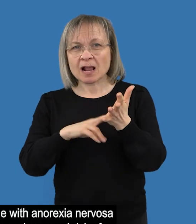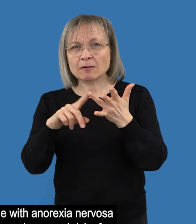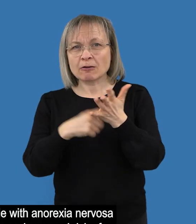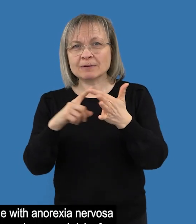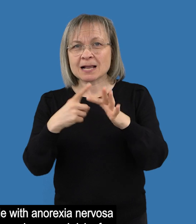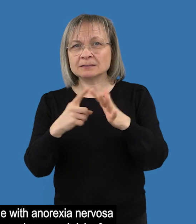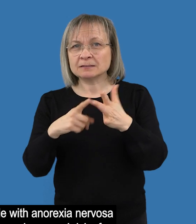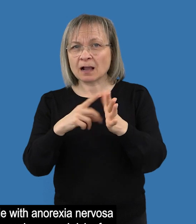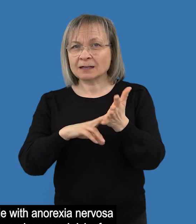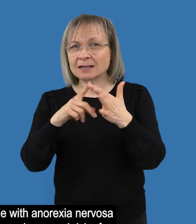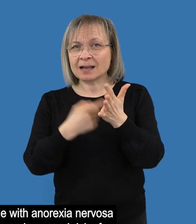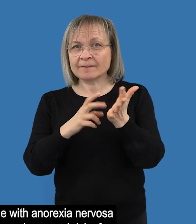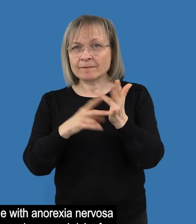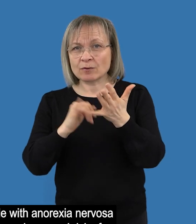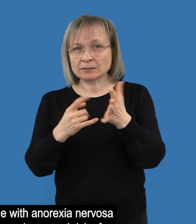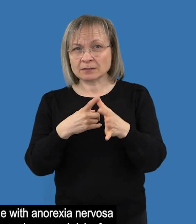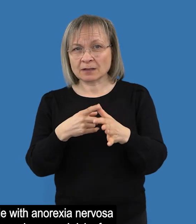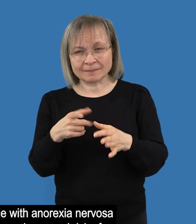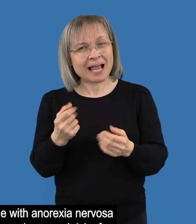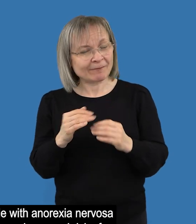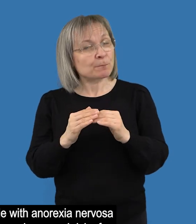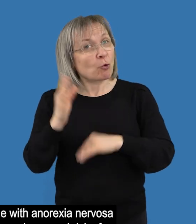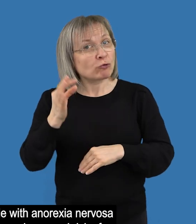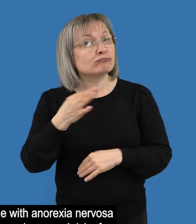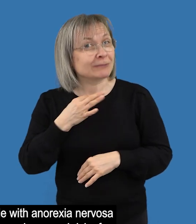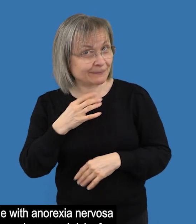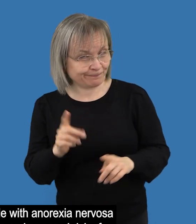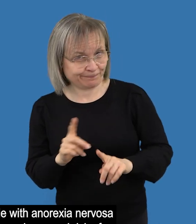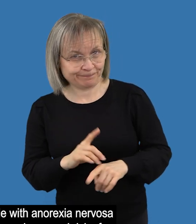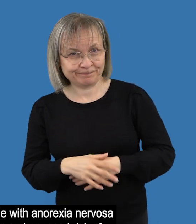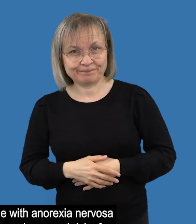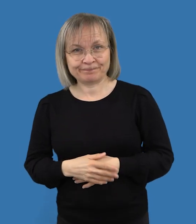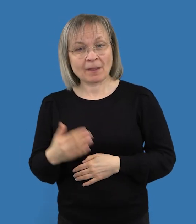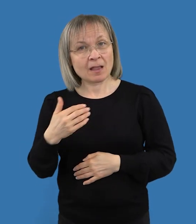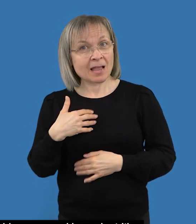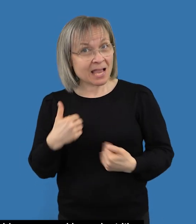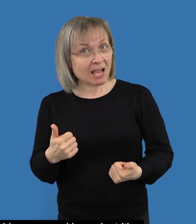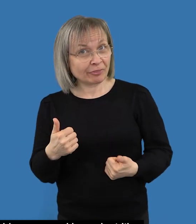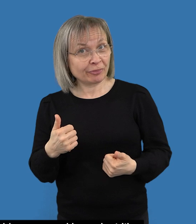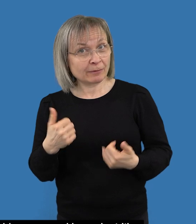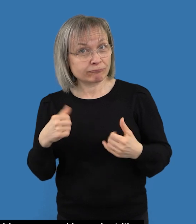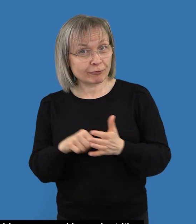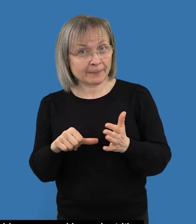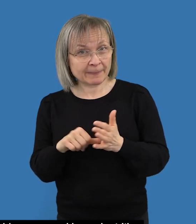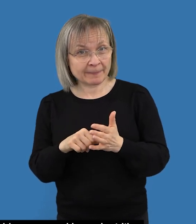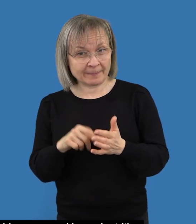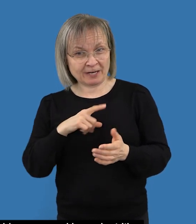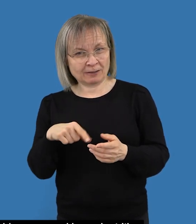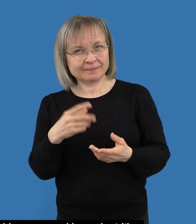People with anorexia nervosa have an increased risk of Health problems caused